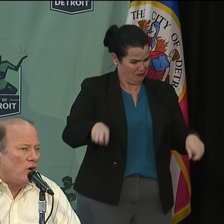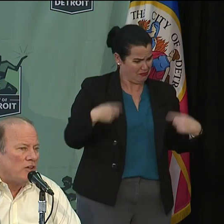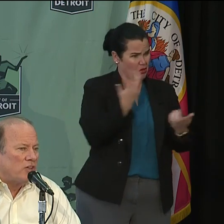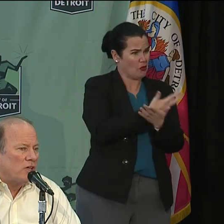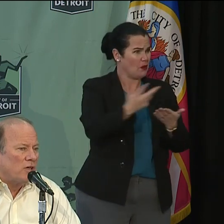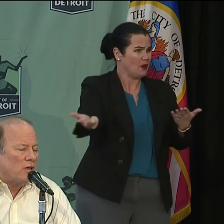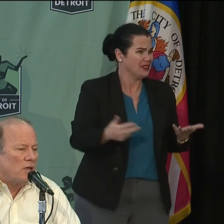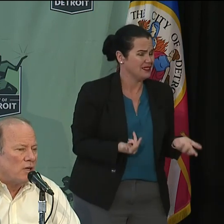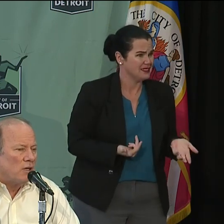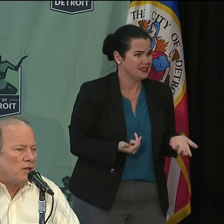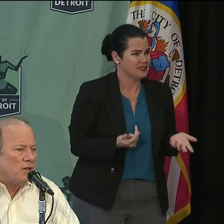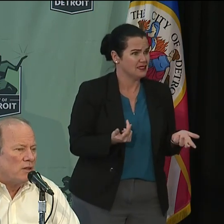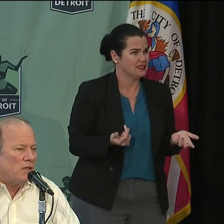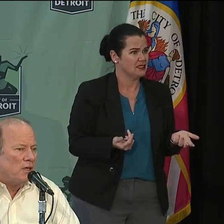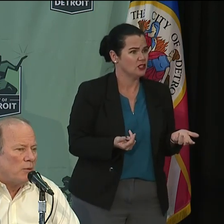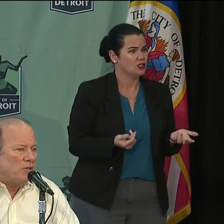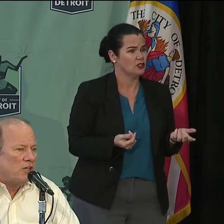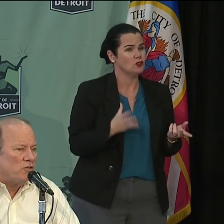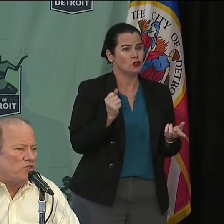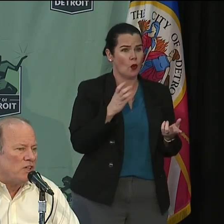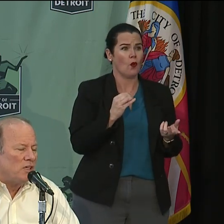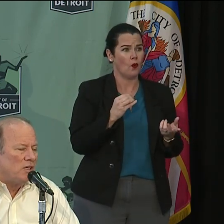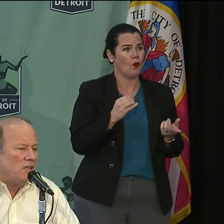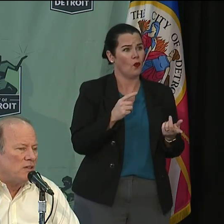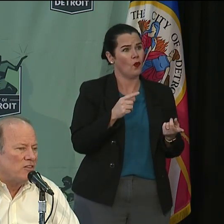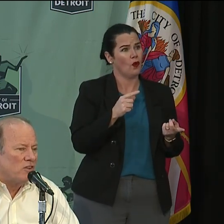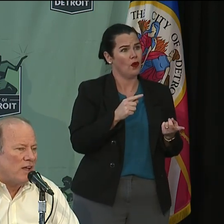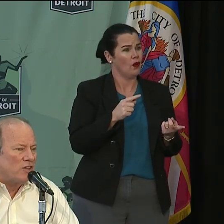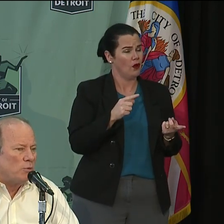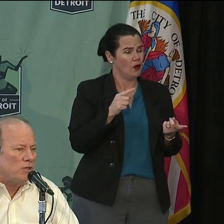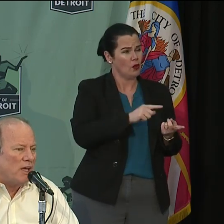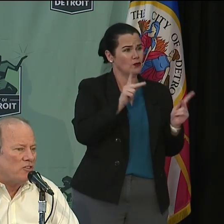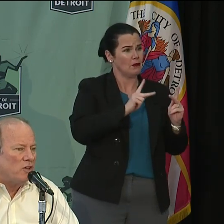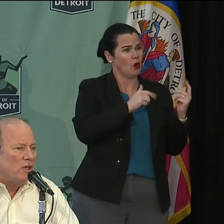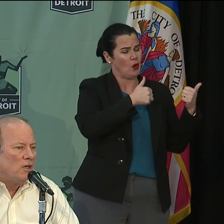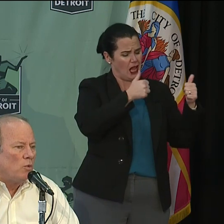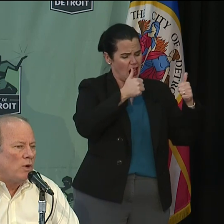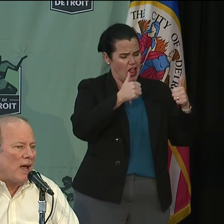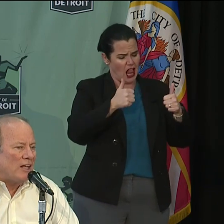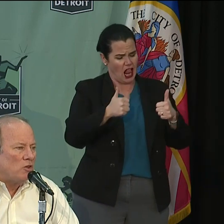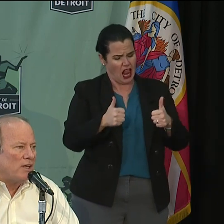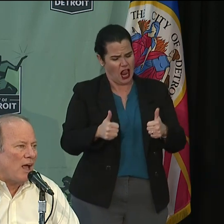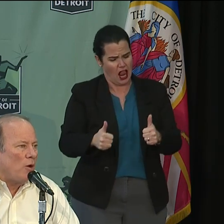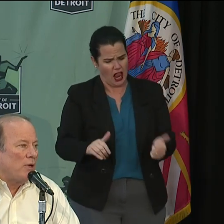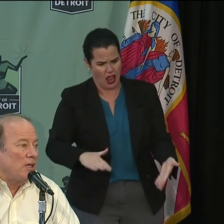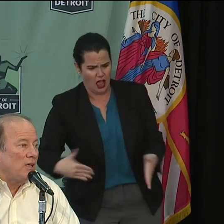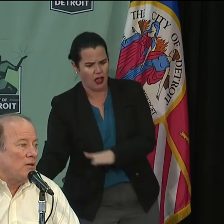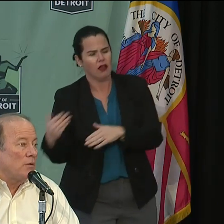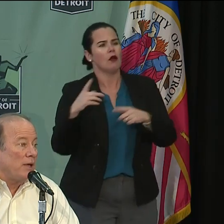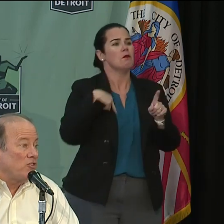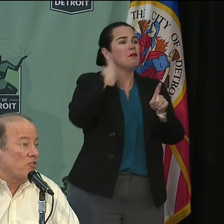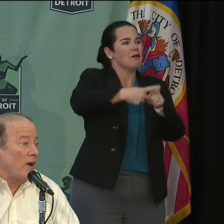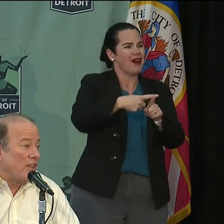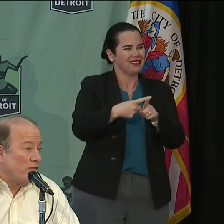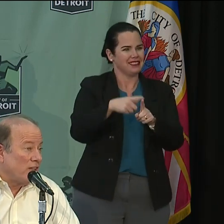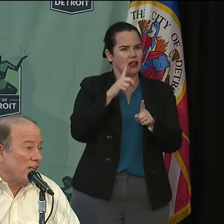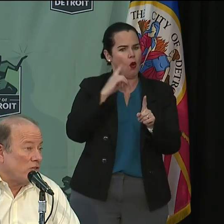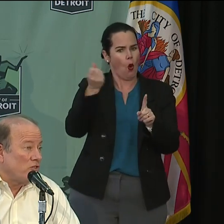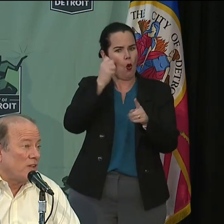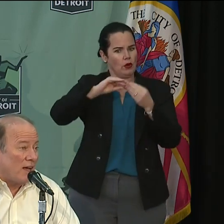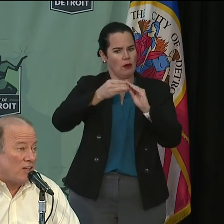is causing the uptick you've seen in deaths the last couple days. When I look at how many patients are